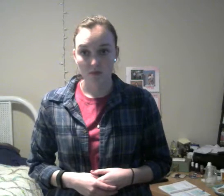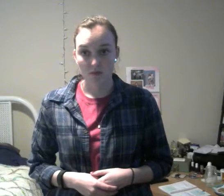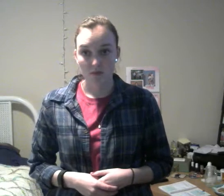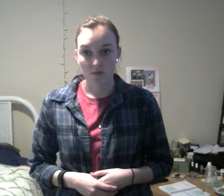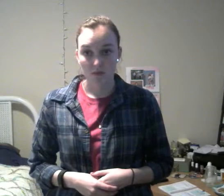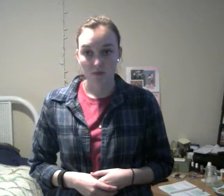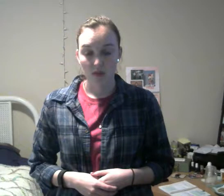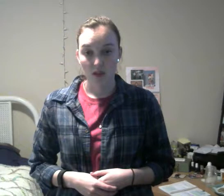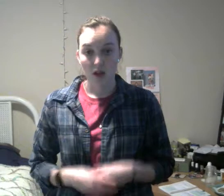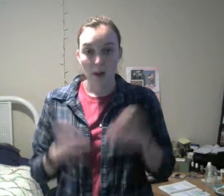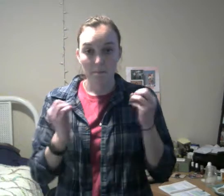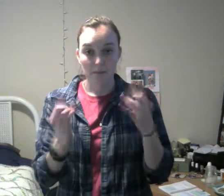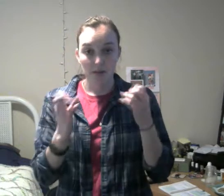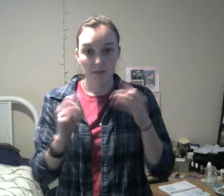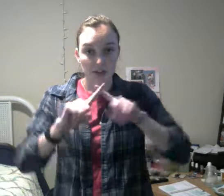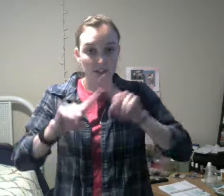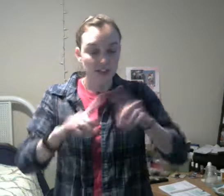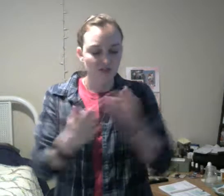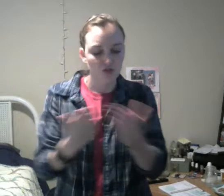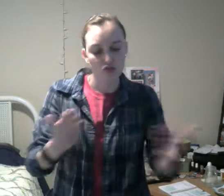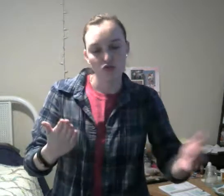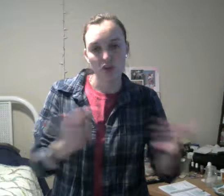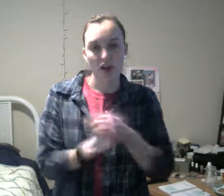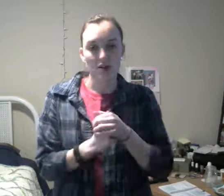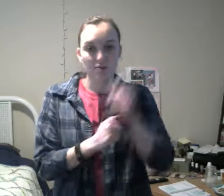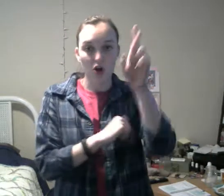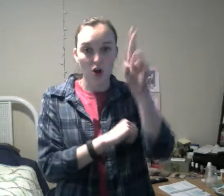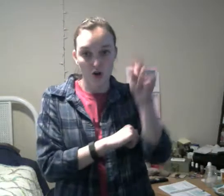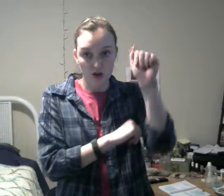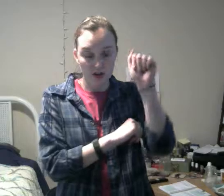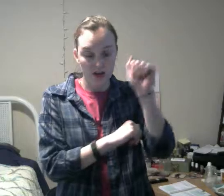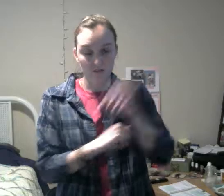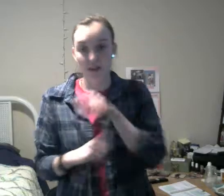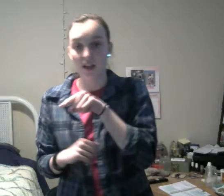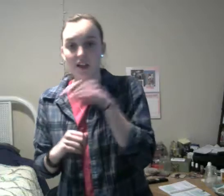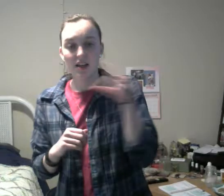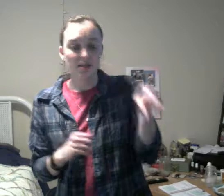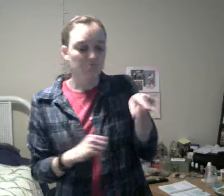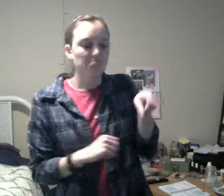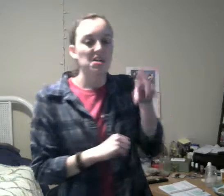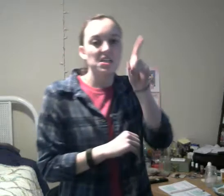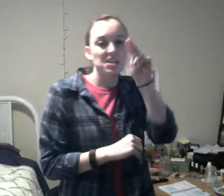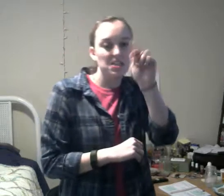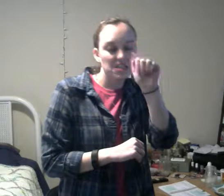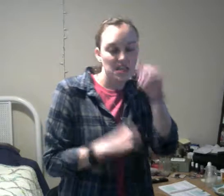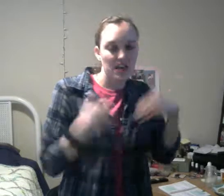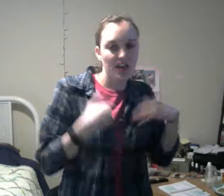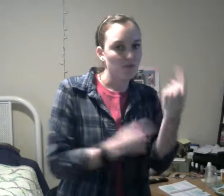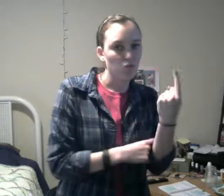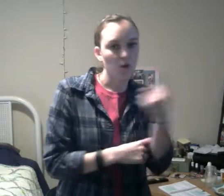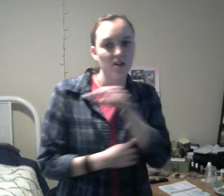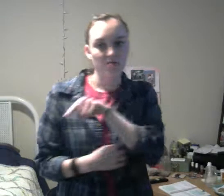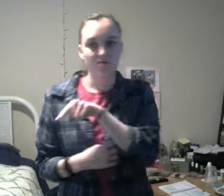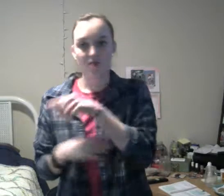the different types of RNA. There's really only one type of DNA. But RNA, we have messenger RNA. That's going to carry the message out of the nucleus